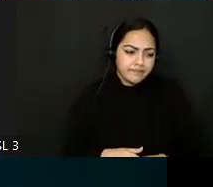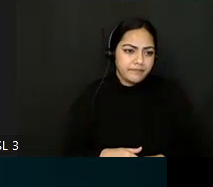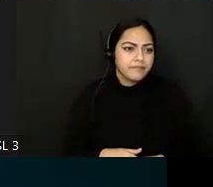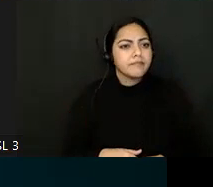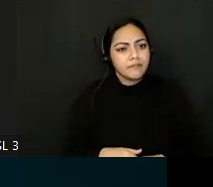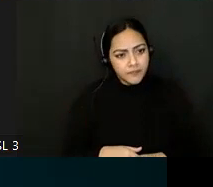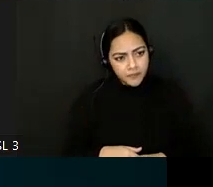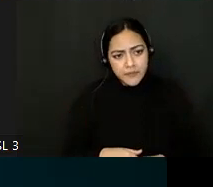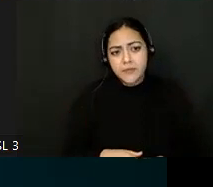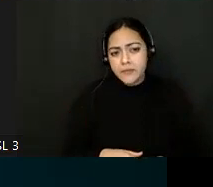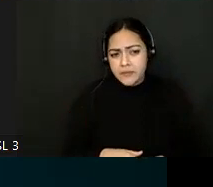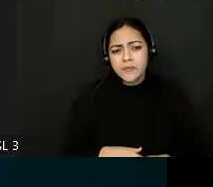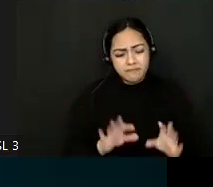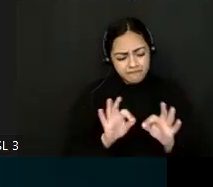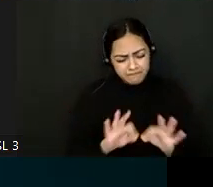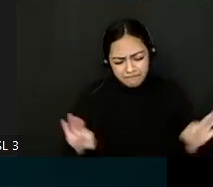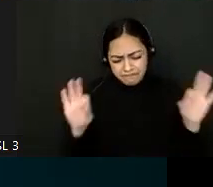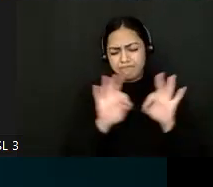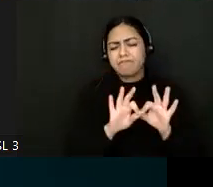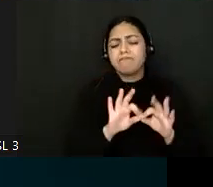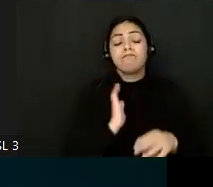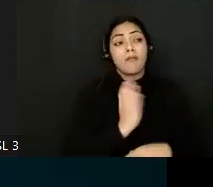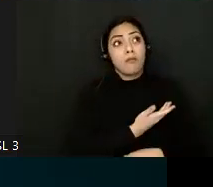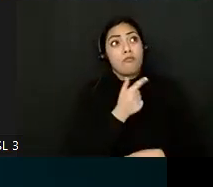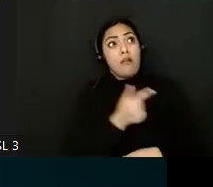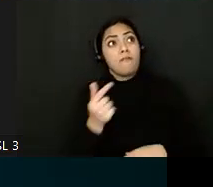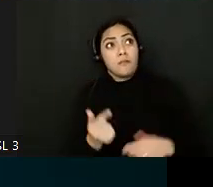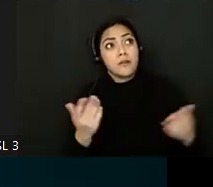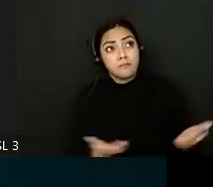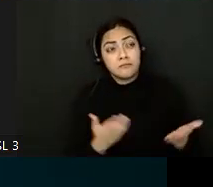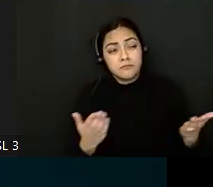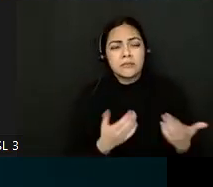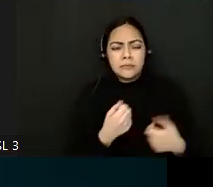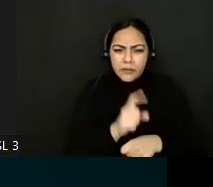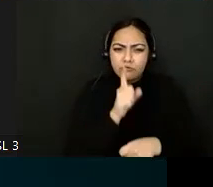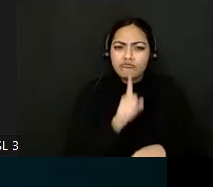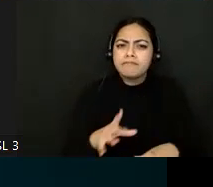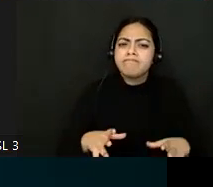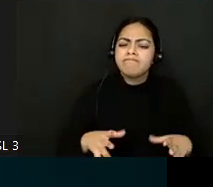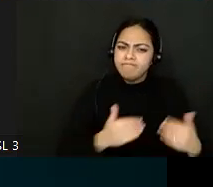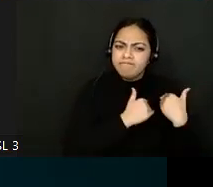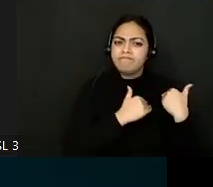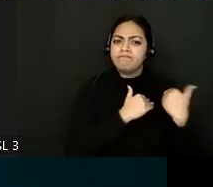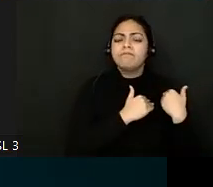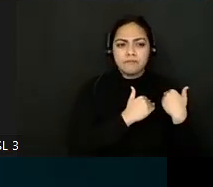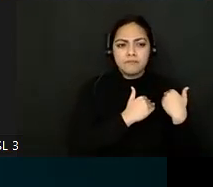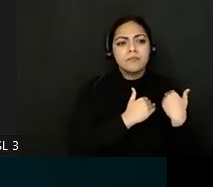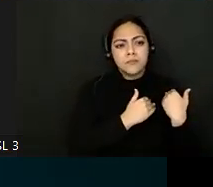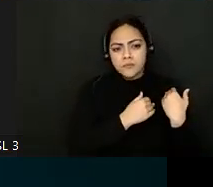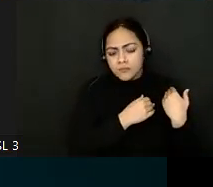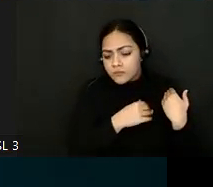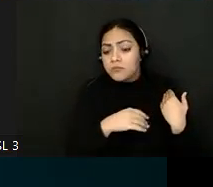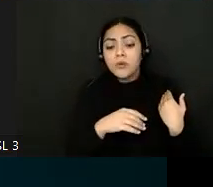Therefore, it is equally important that our governments ensure accountability by making sure that those tasked with applying